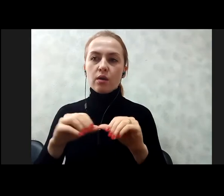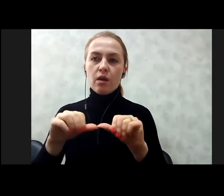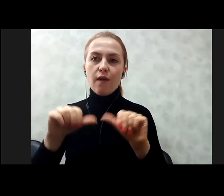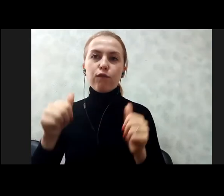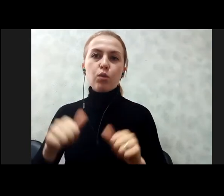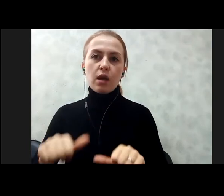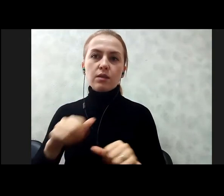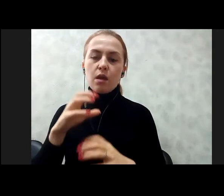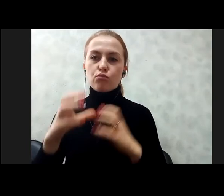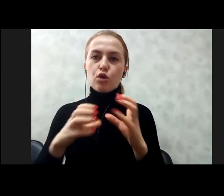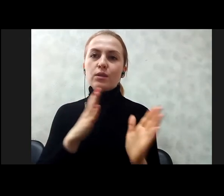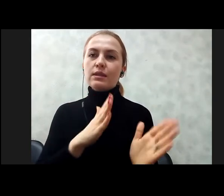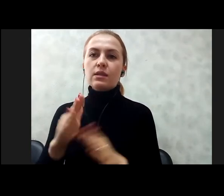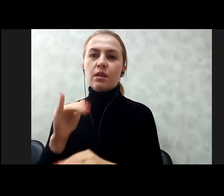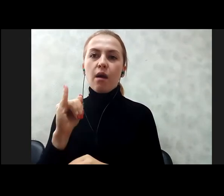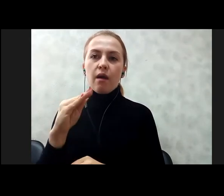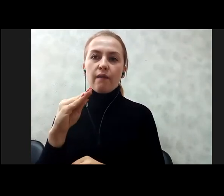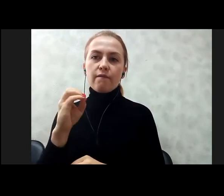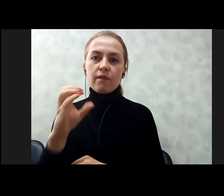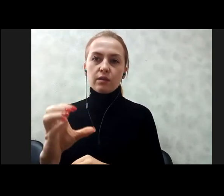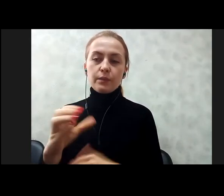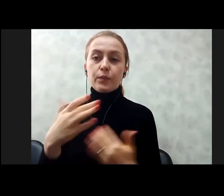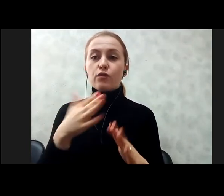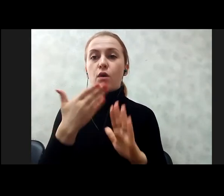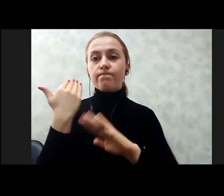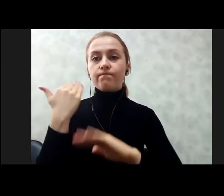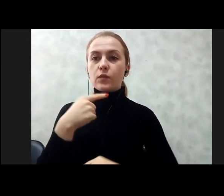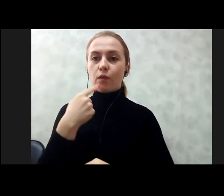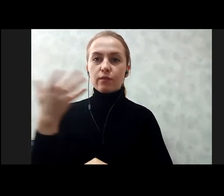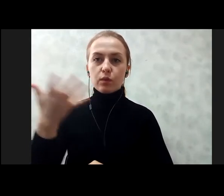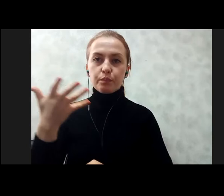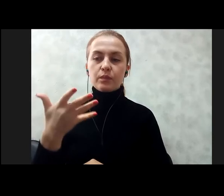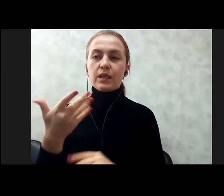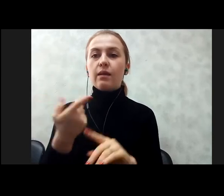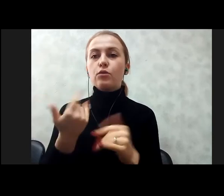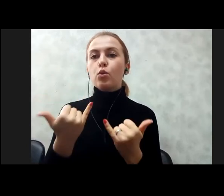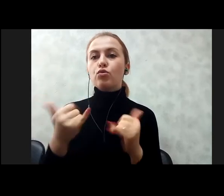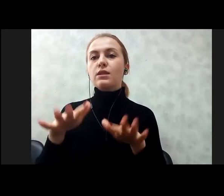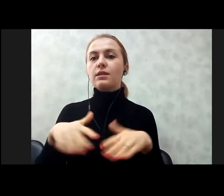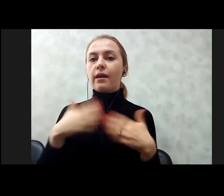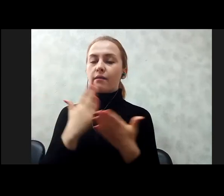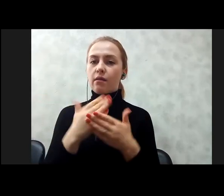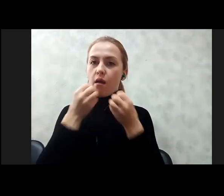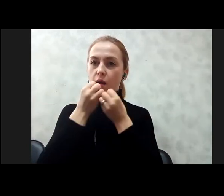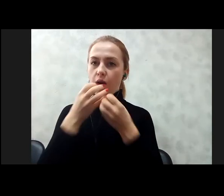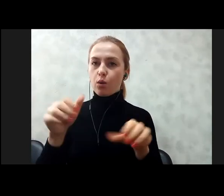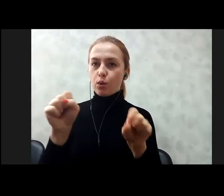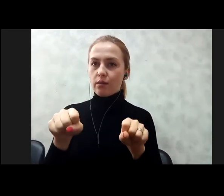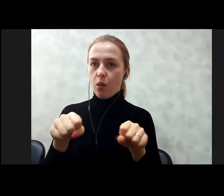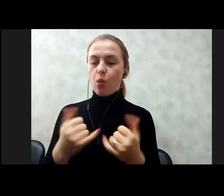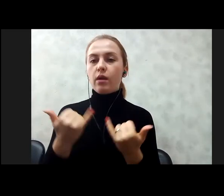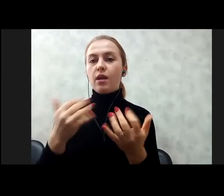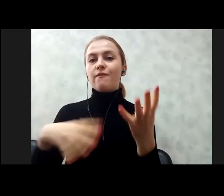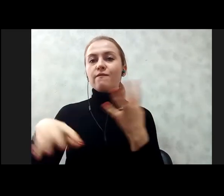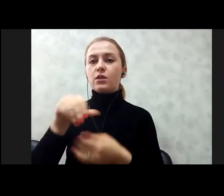in Ukraine, and the Central Election Commission, of course. This event is a very good opportunity